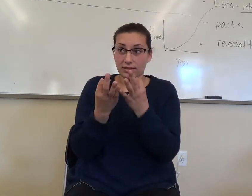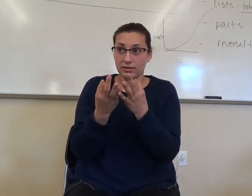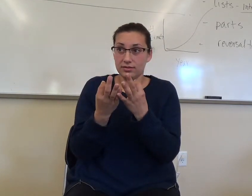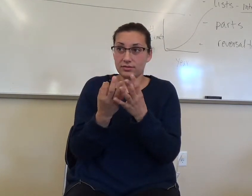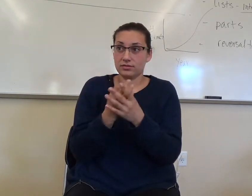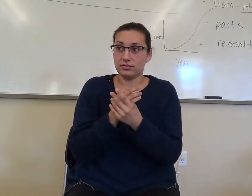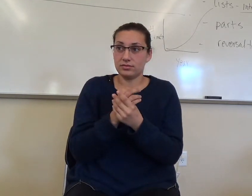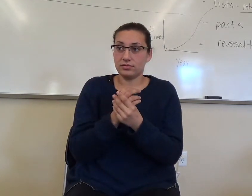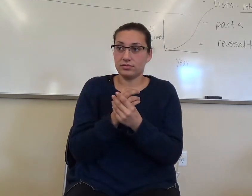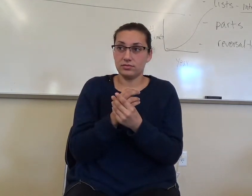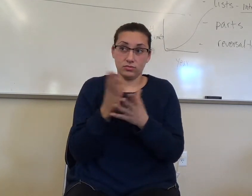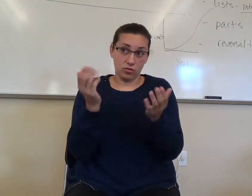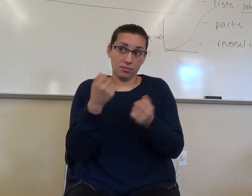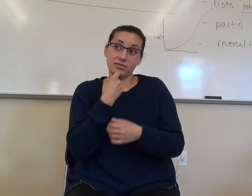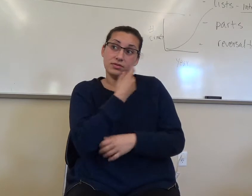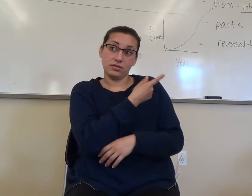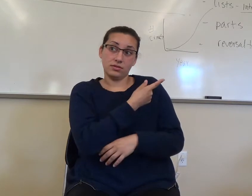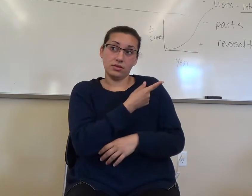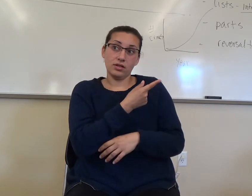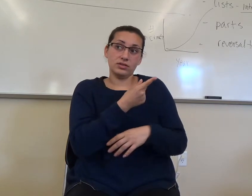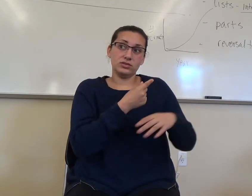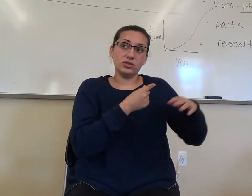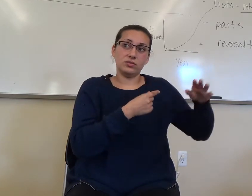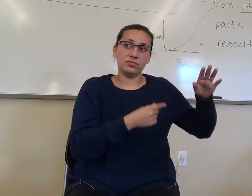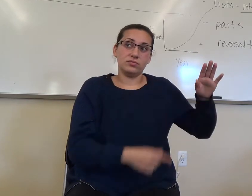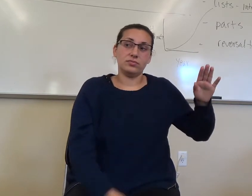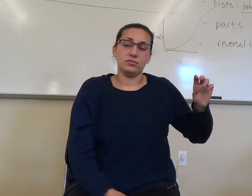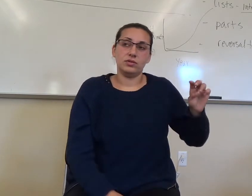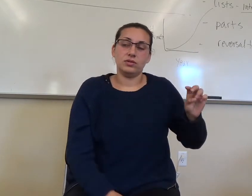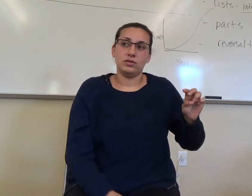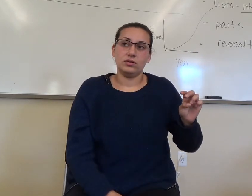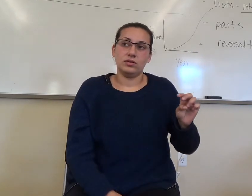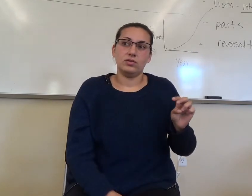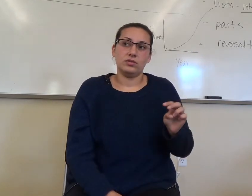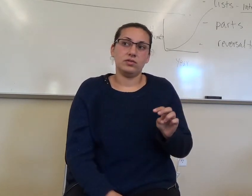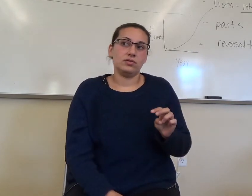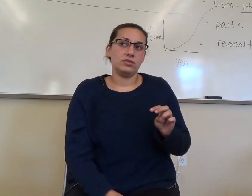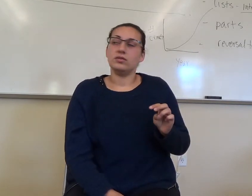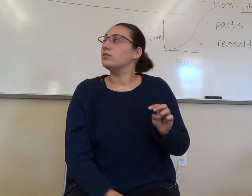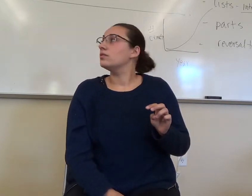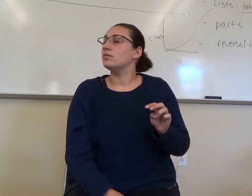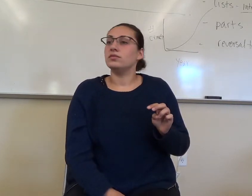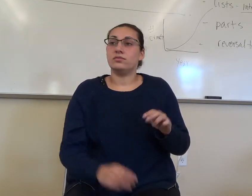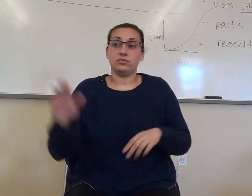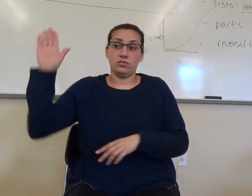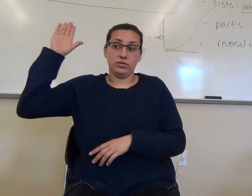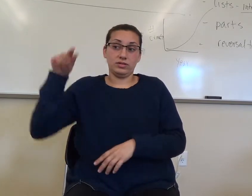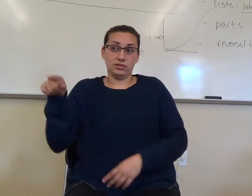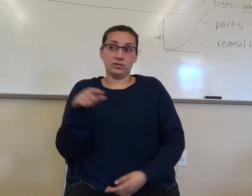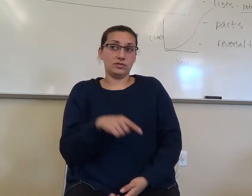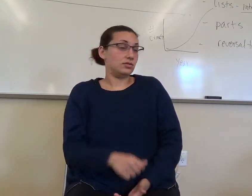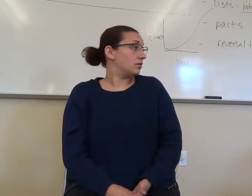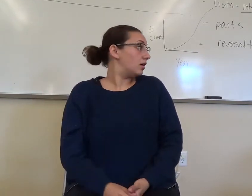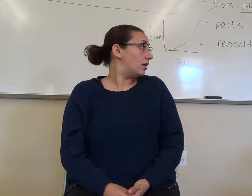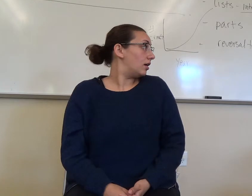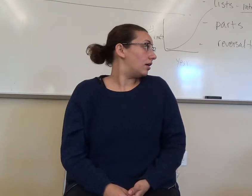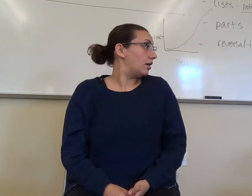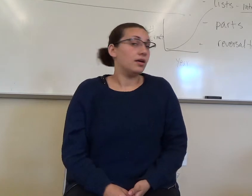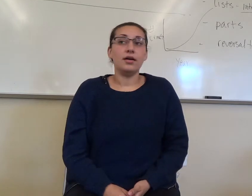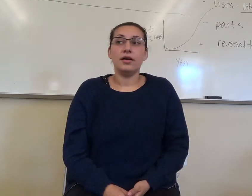people? Yeah, same thing. So- Look for a list. If you don't get a list, then cross it out. You don't have to have